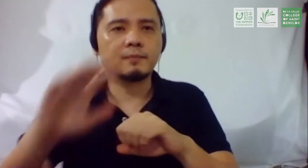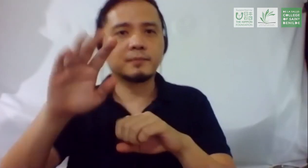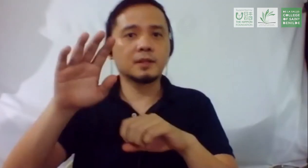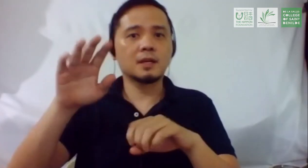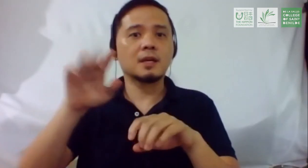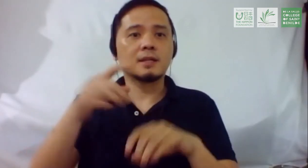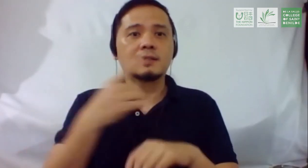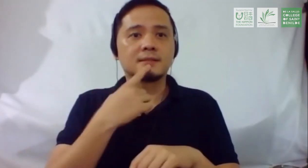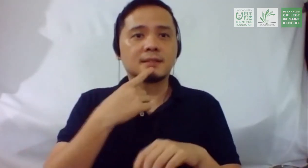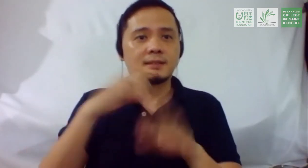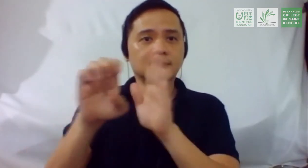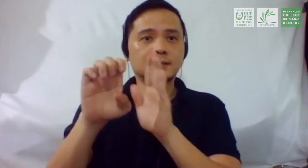You know, so